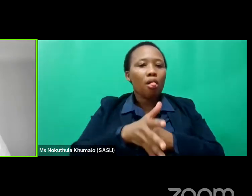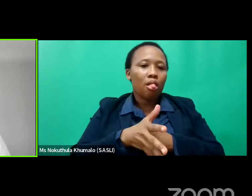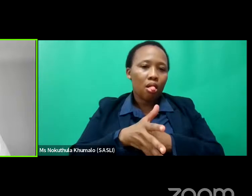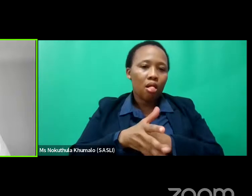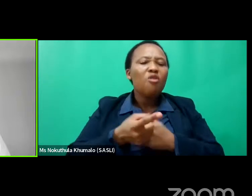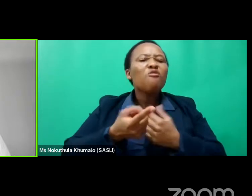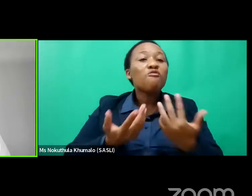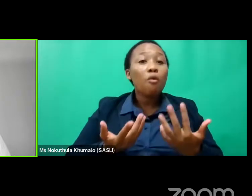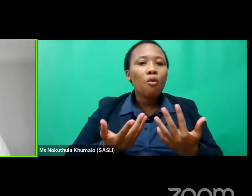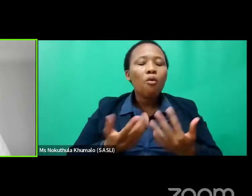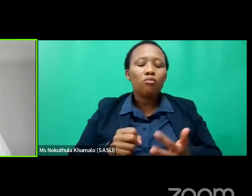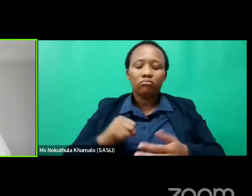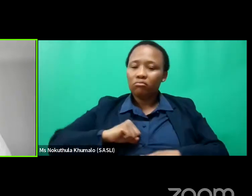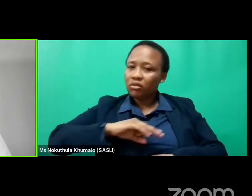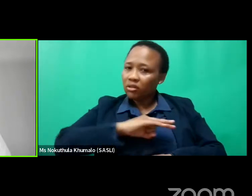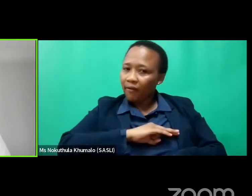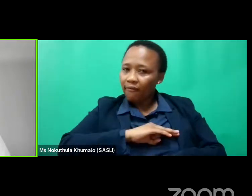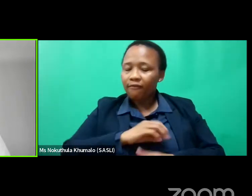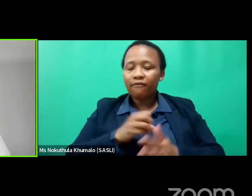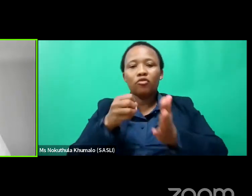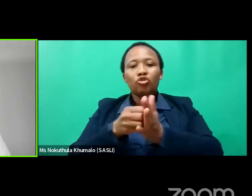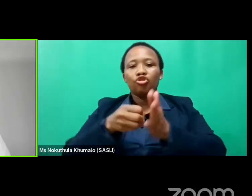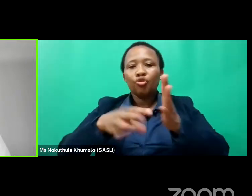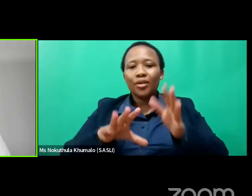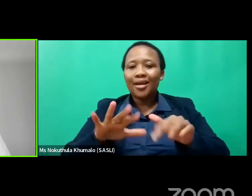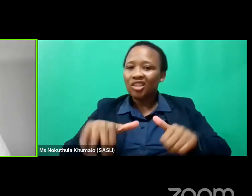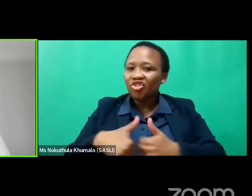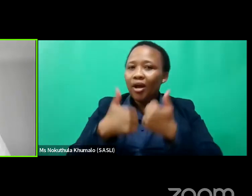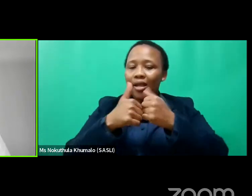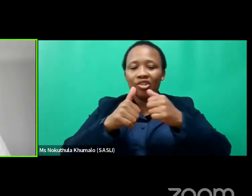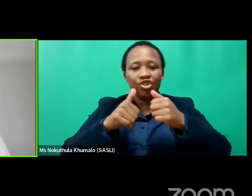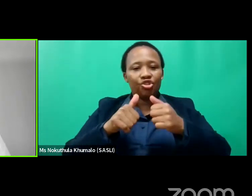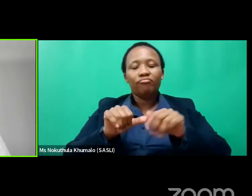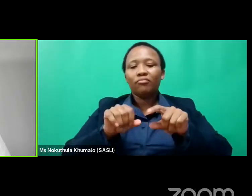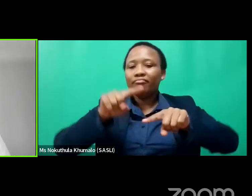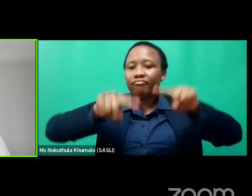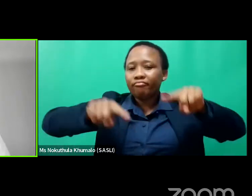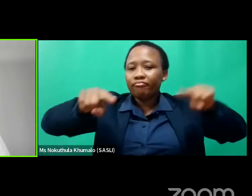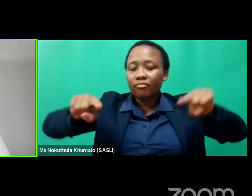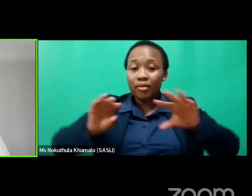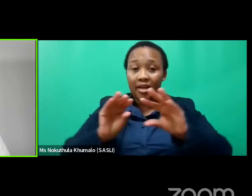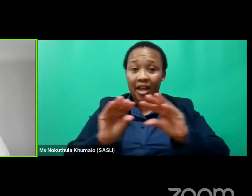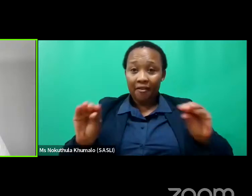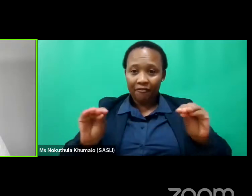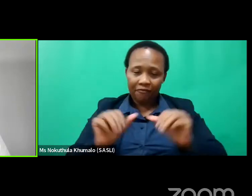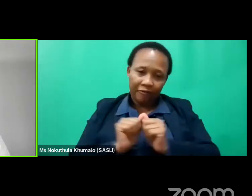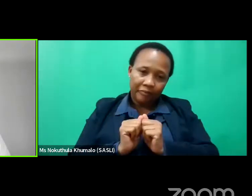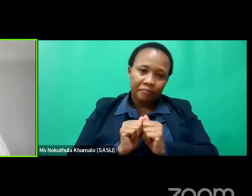challenges. So today we shall listen to presentations on these topics